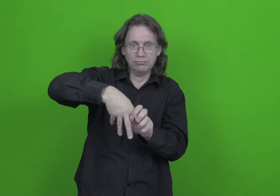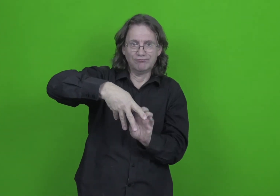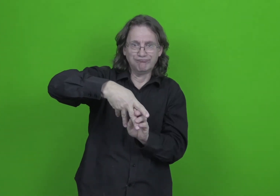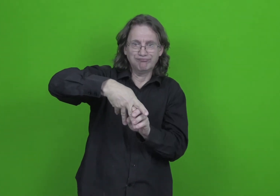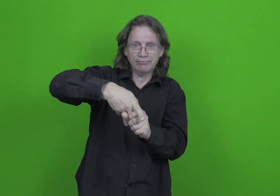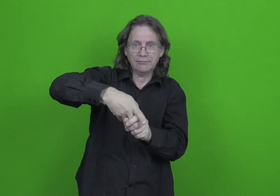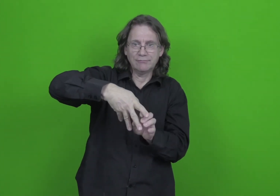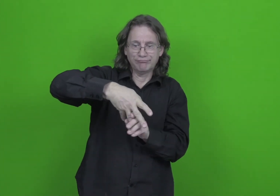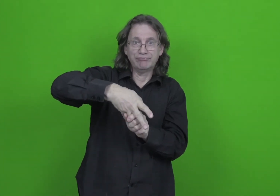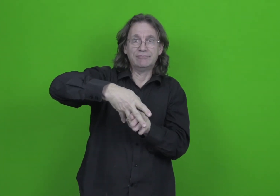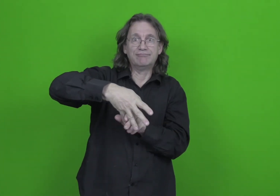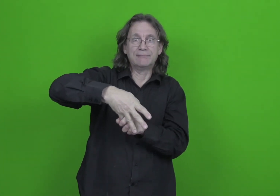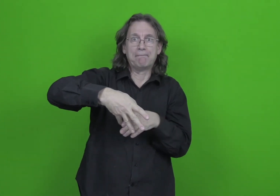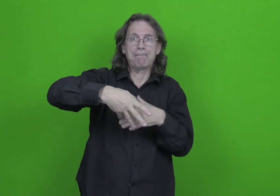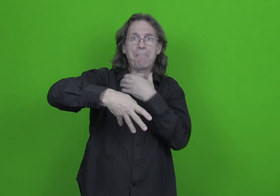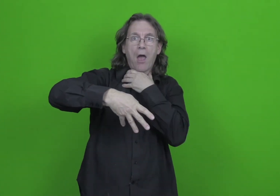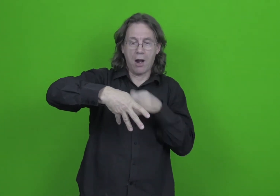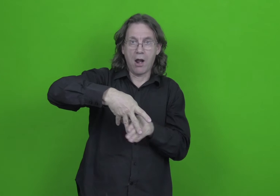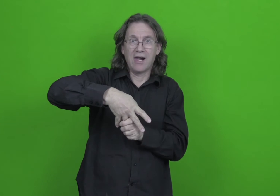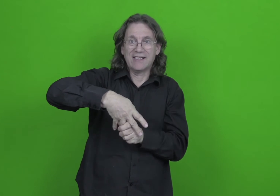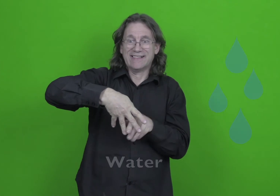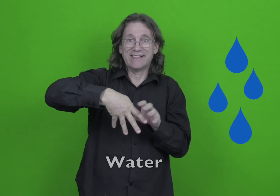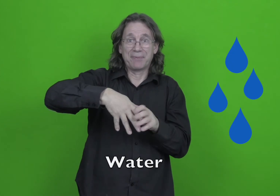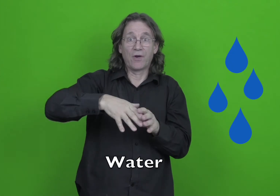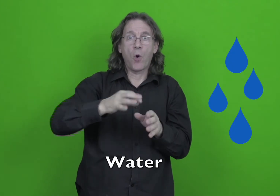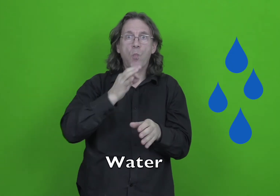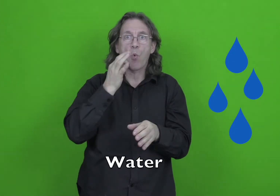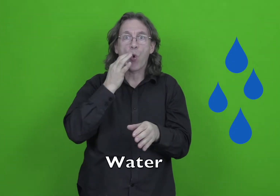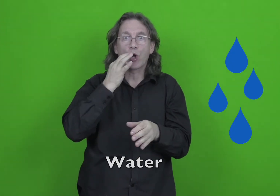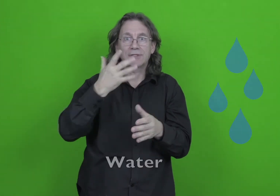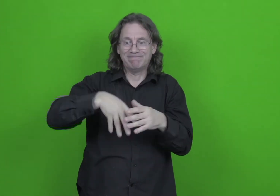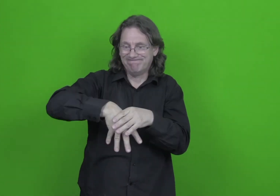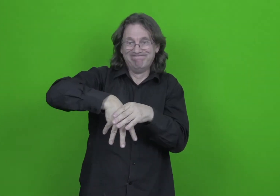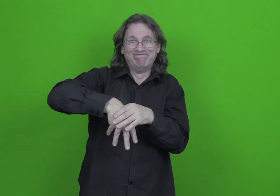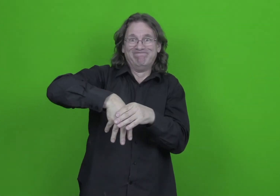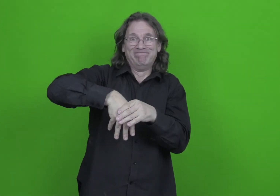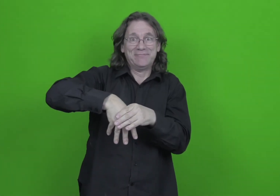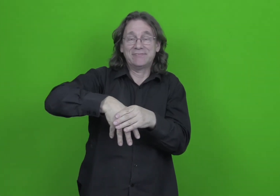xylem, preventing the plant from taking up water and nutrients.